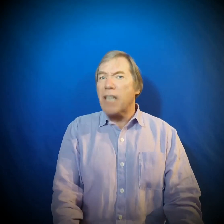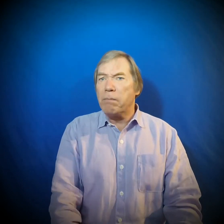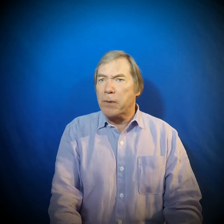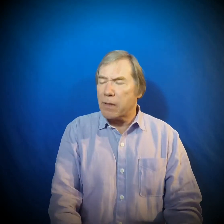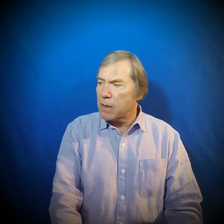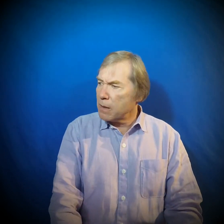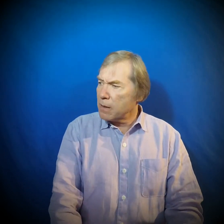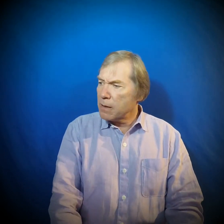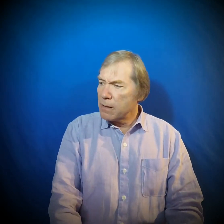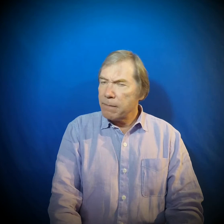tempered.